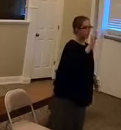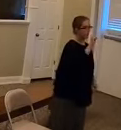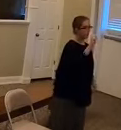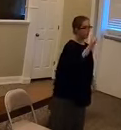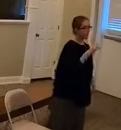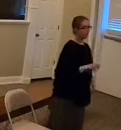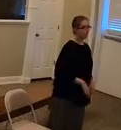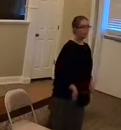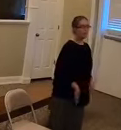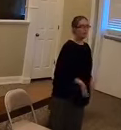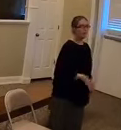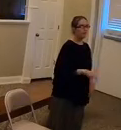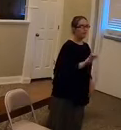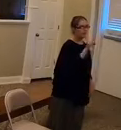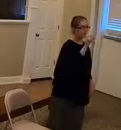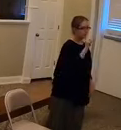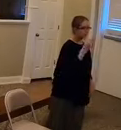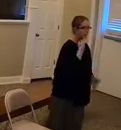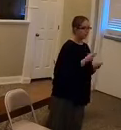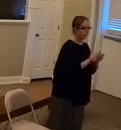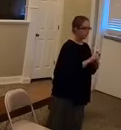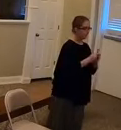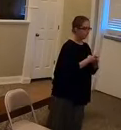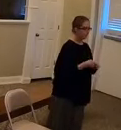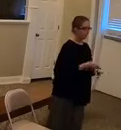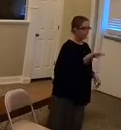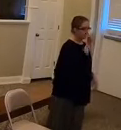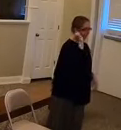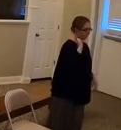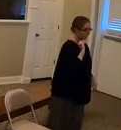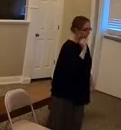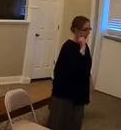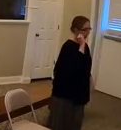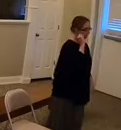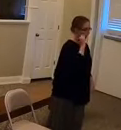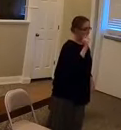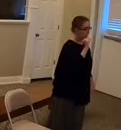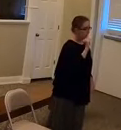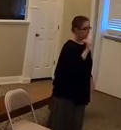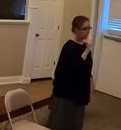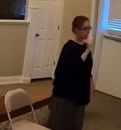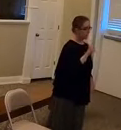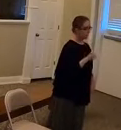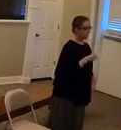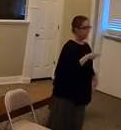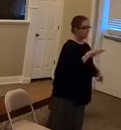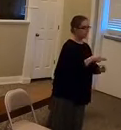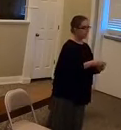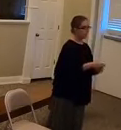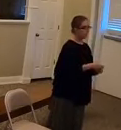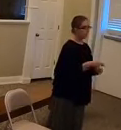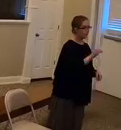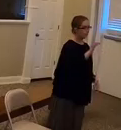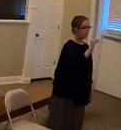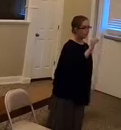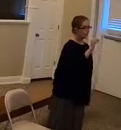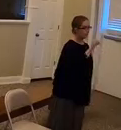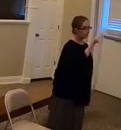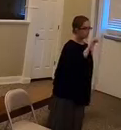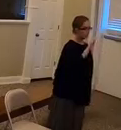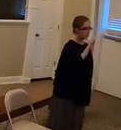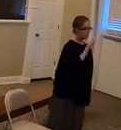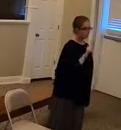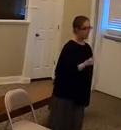was David's good friend. And there was of the house of Saul a servant whose name was Ziba. And